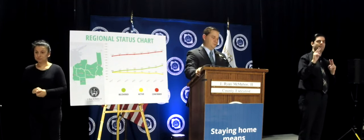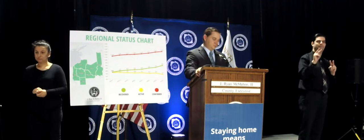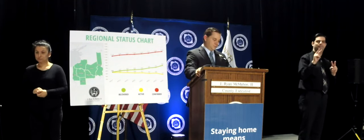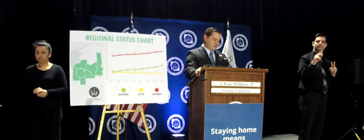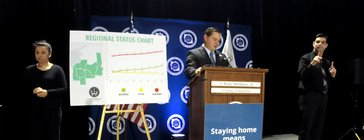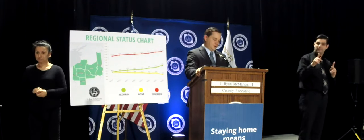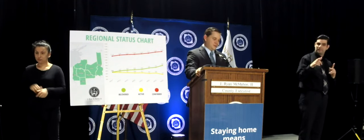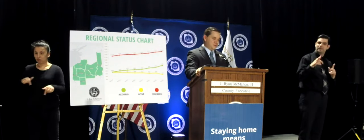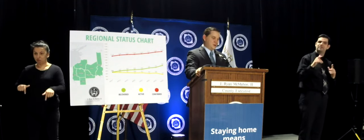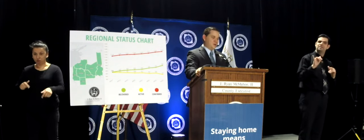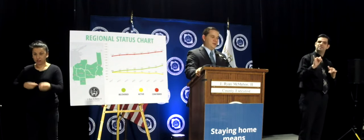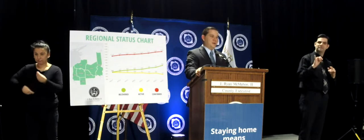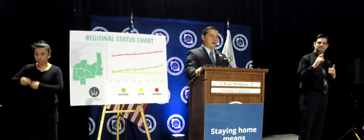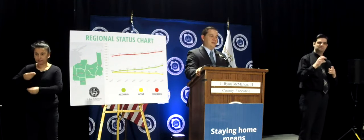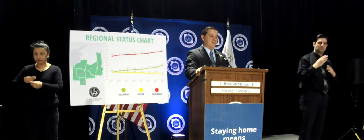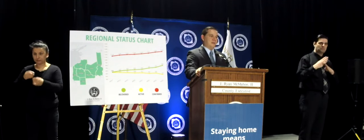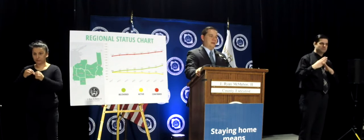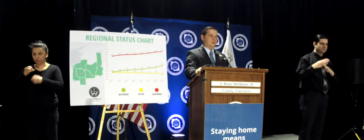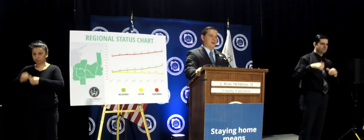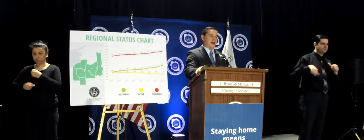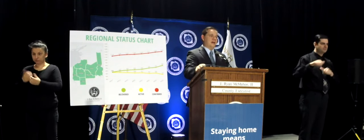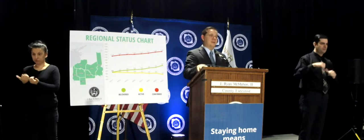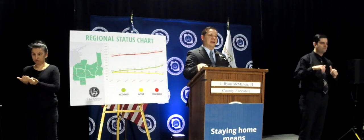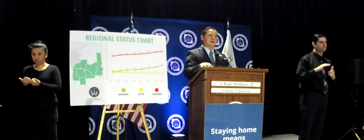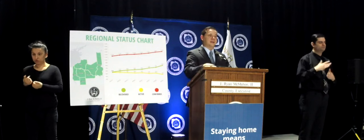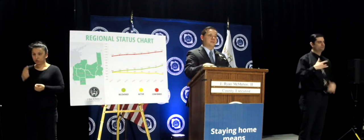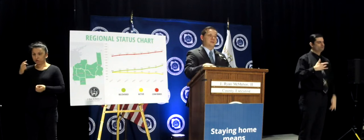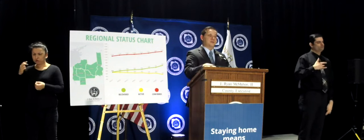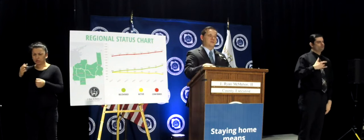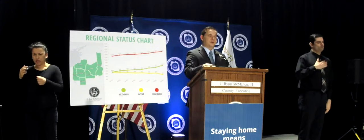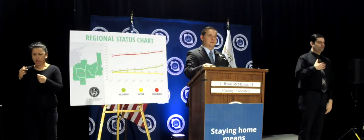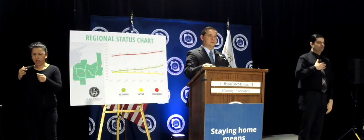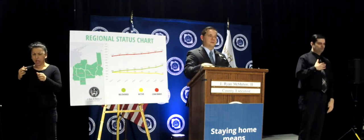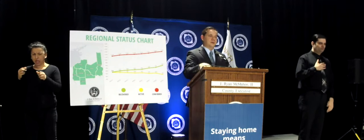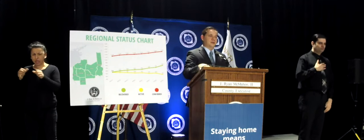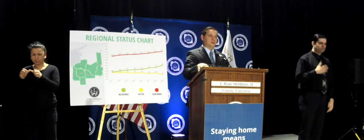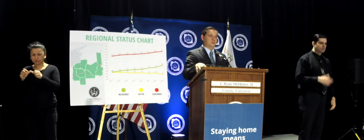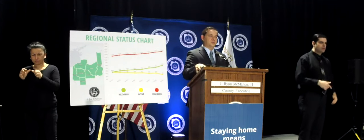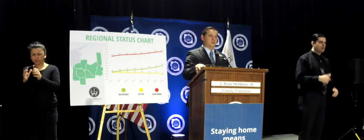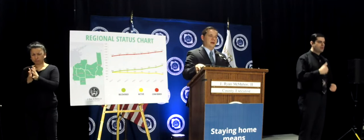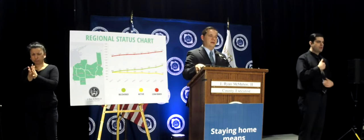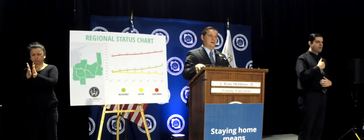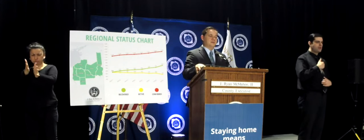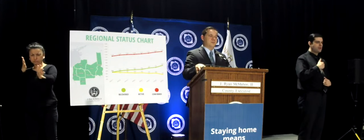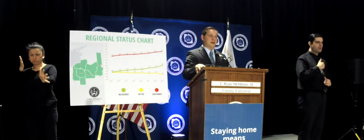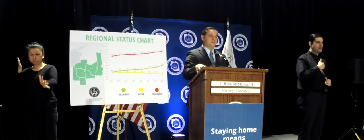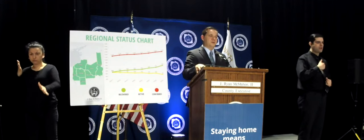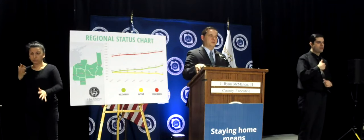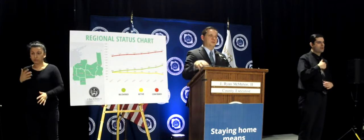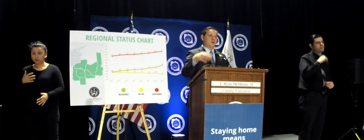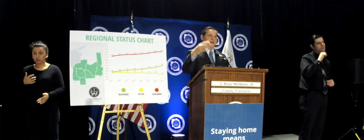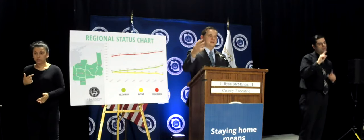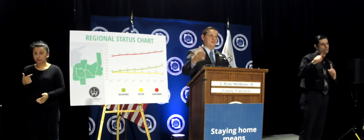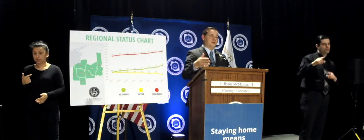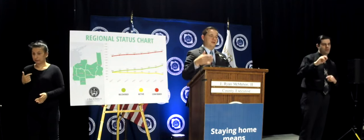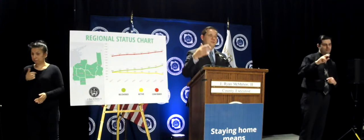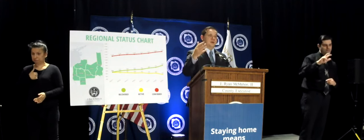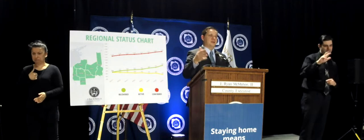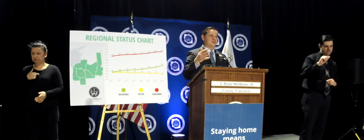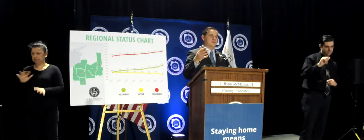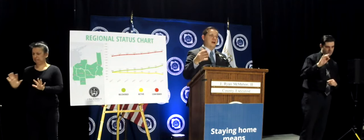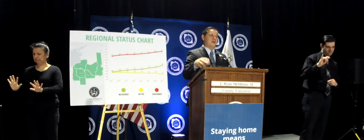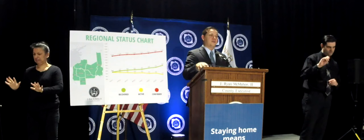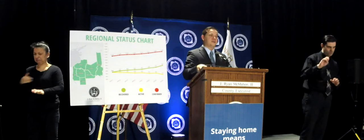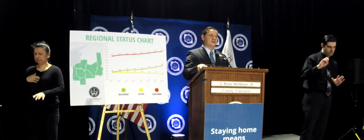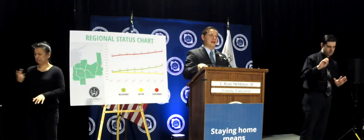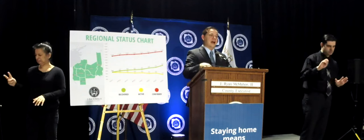future. So I'm happy with that. I'm not getting Pizza Frite, Andrew. As many people donate very good baked